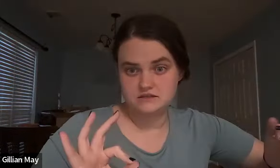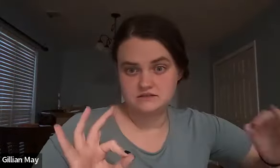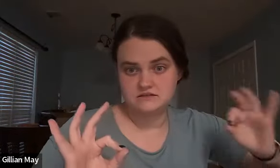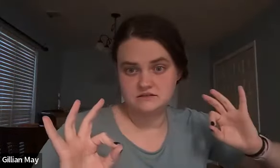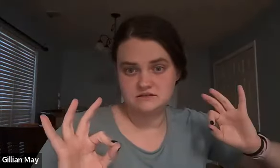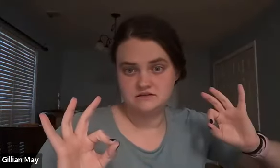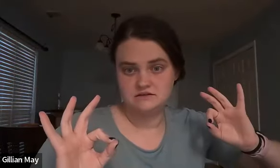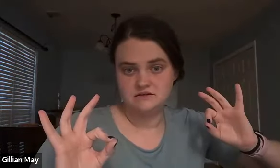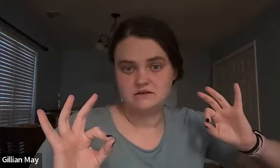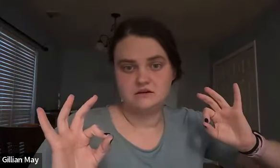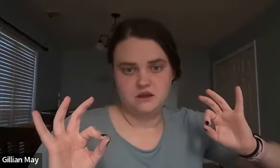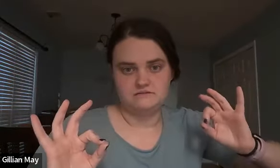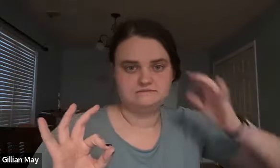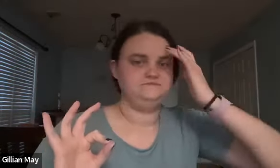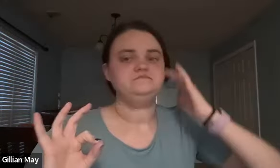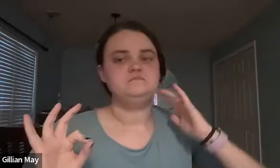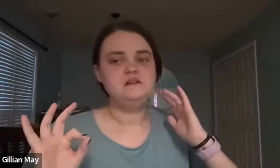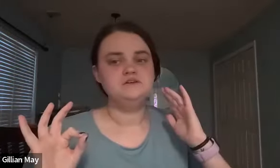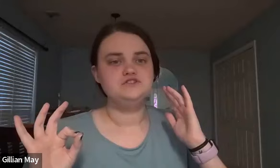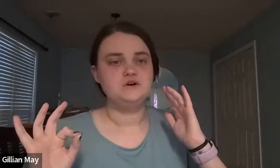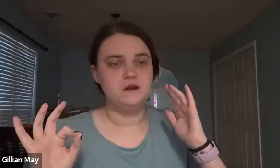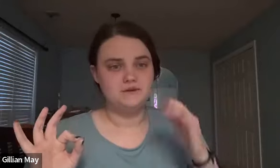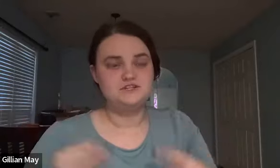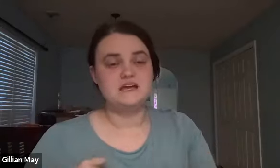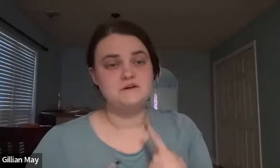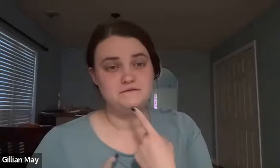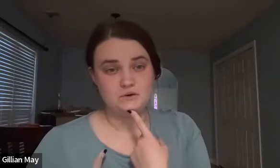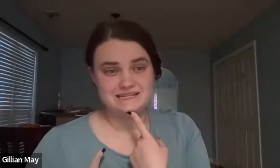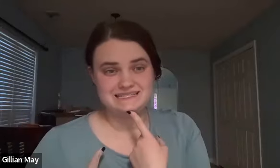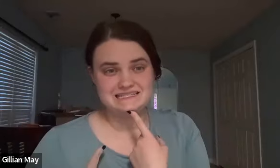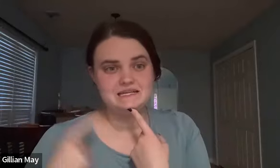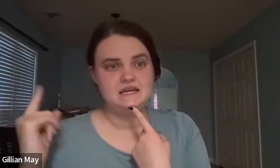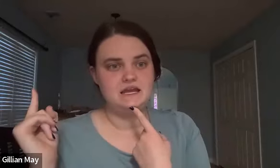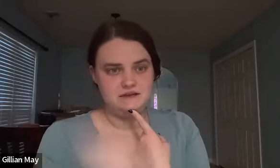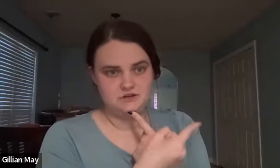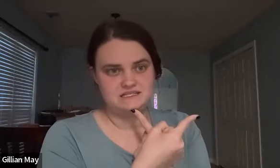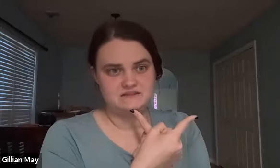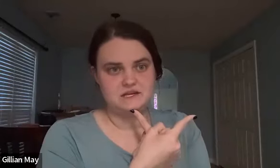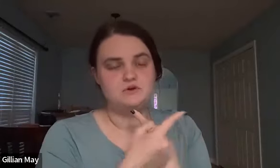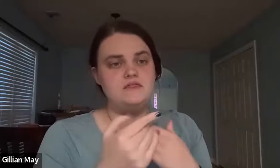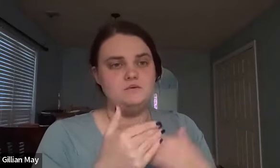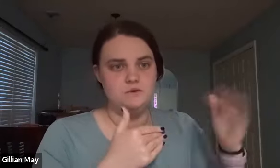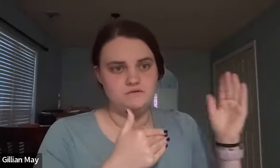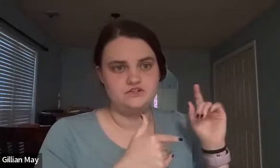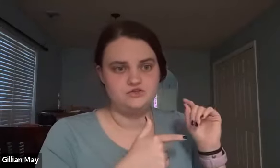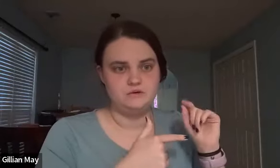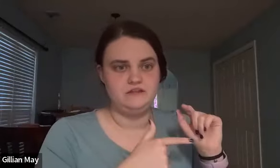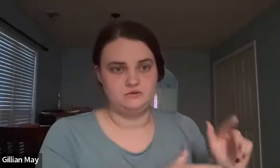guys? Okay. So what I'm going to do is I'm going to voice and have you guys say the number, and then we'll move on to 20 through